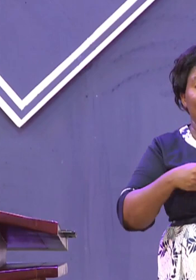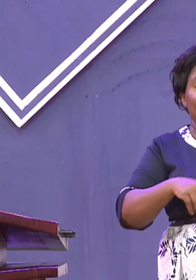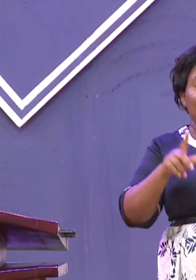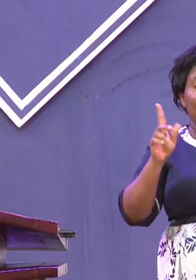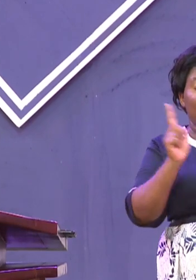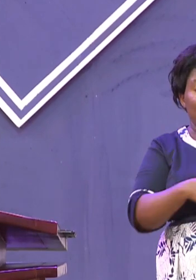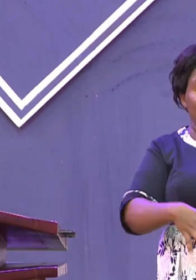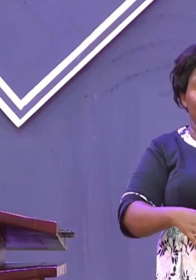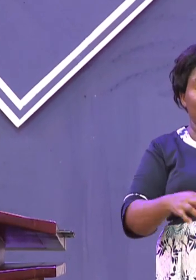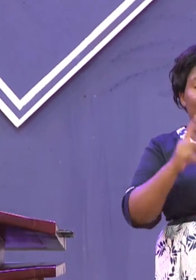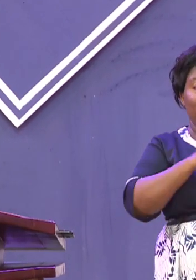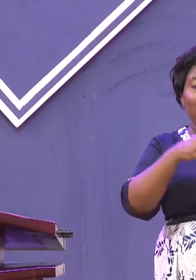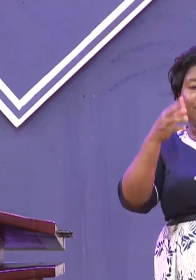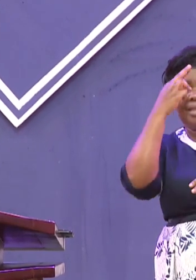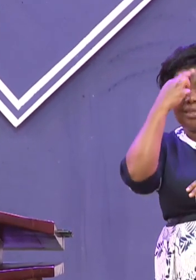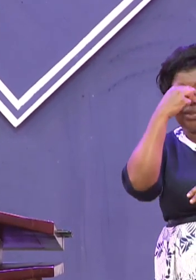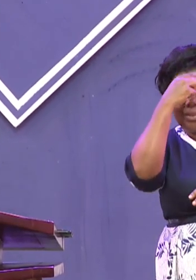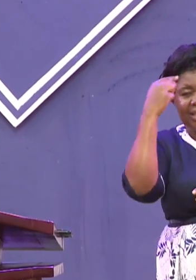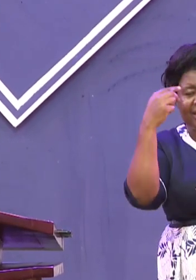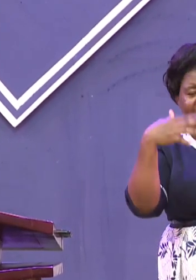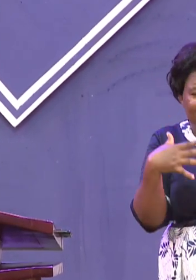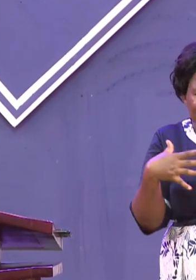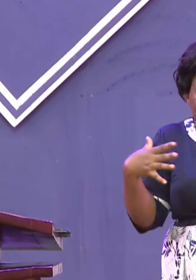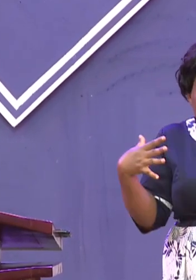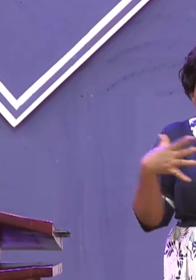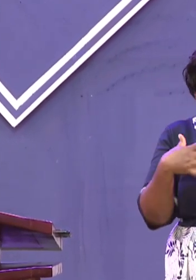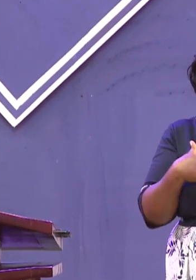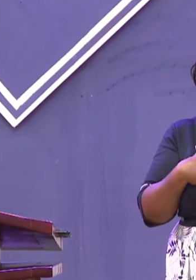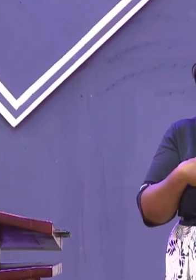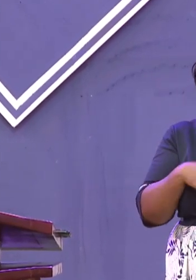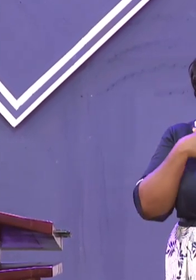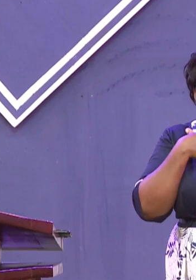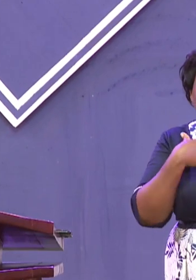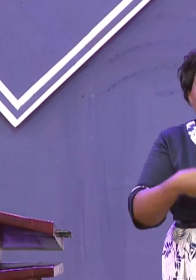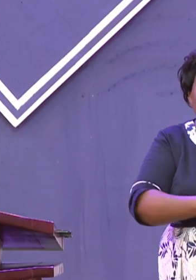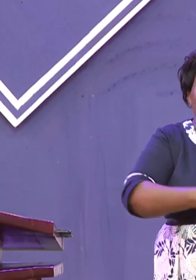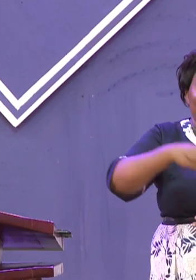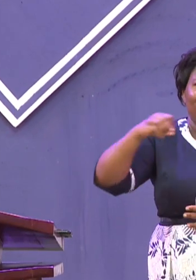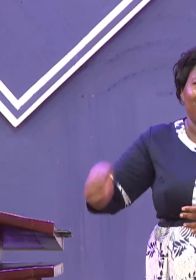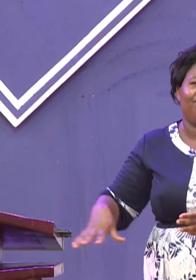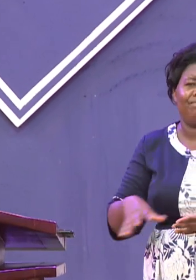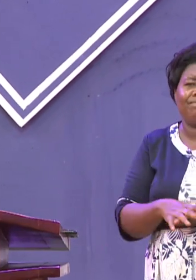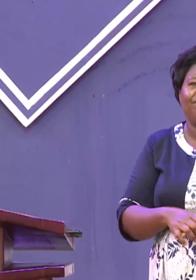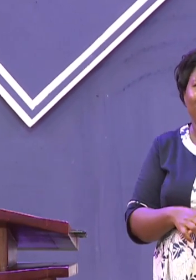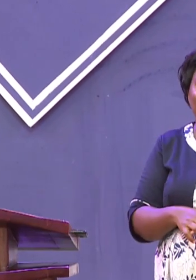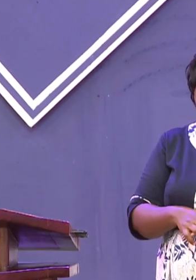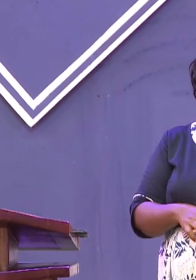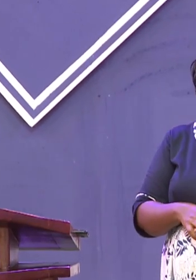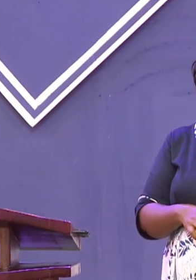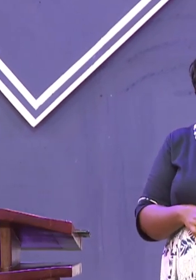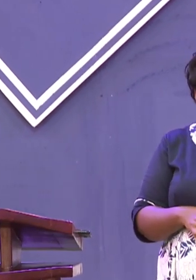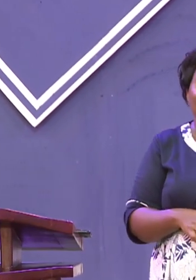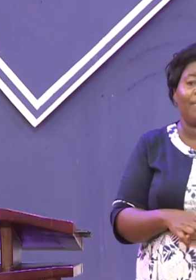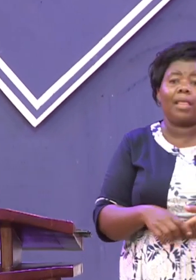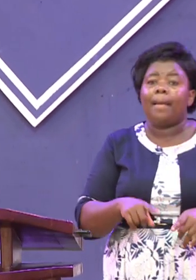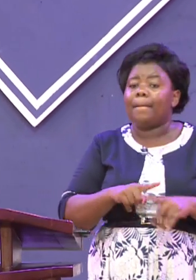mother got you when she was still at school. Yatya nnyo n'agezaako okujjamu. She was so afraid and she tried to abort you.